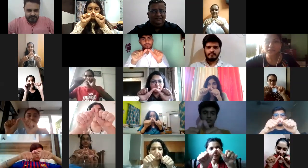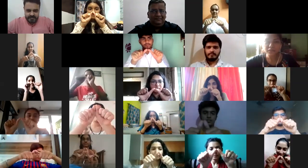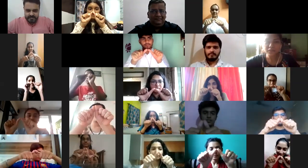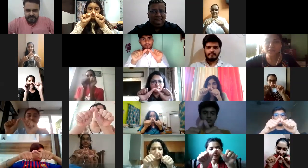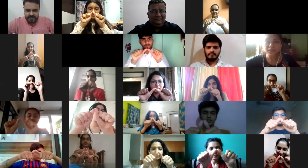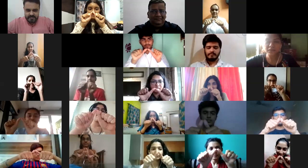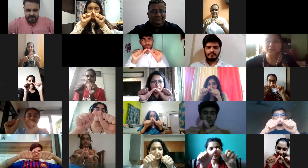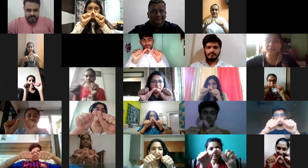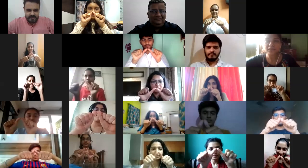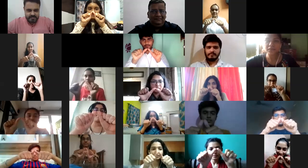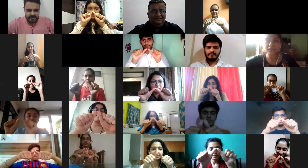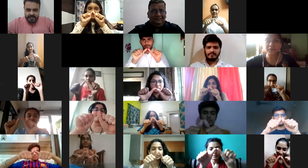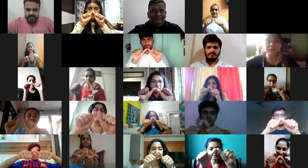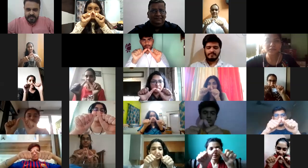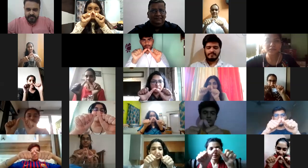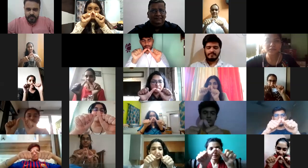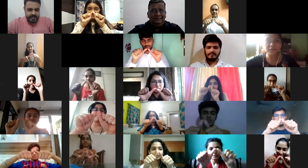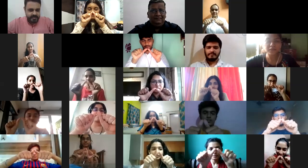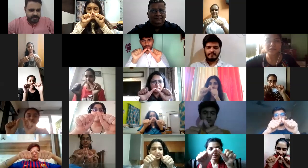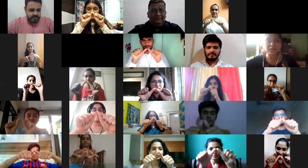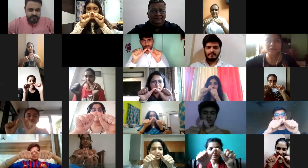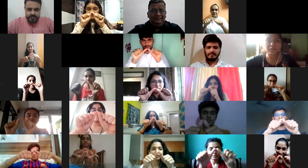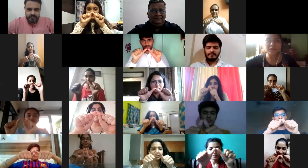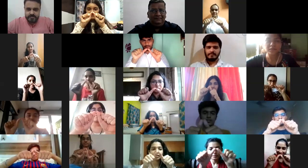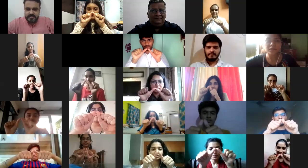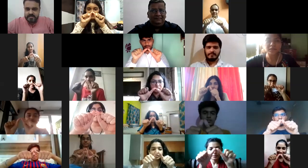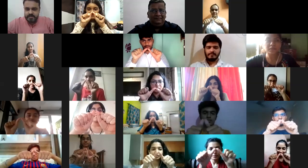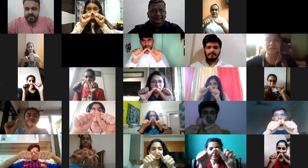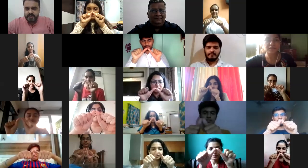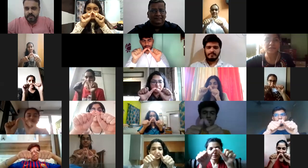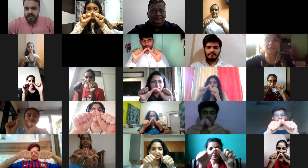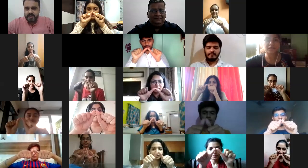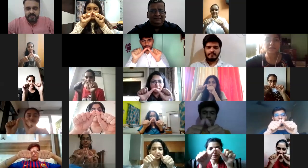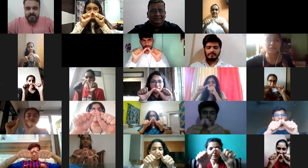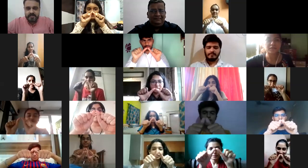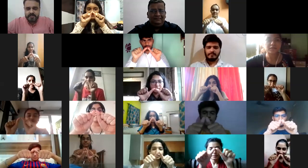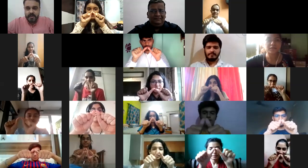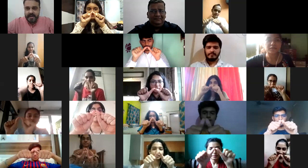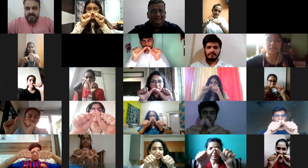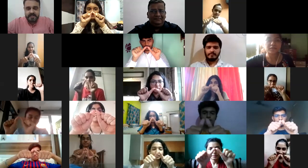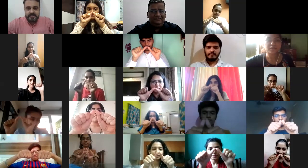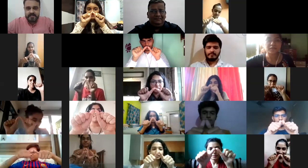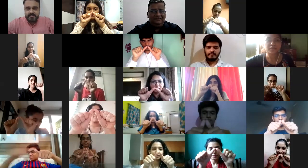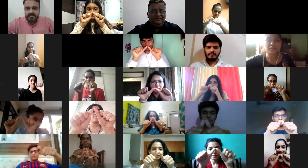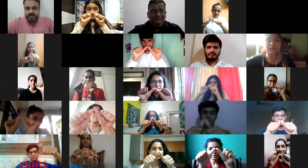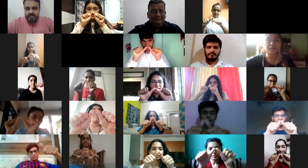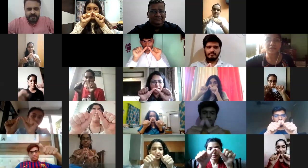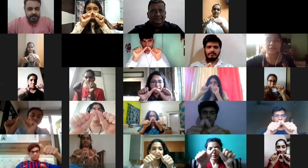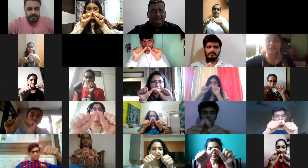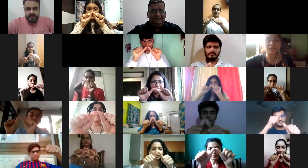Yes. I'm just having a look at each one of you. So just ensure that your hands are in the frame,